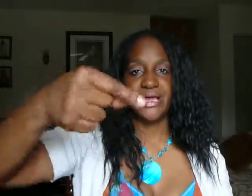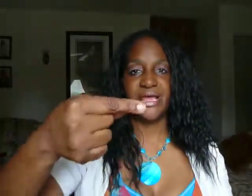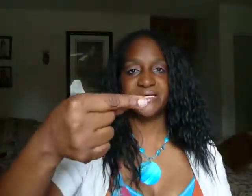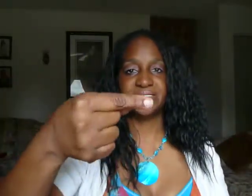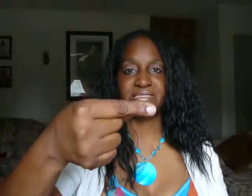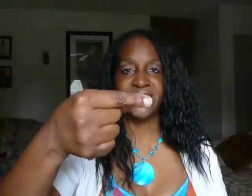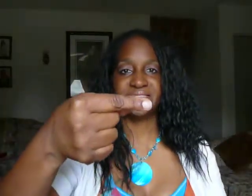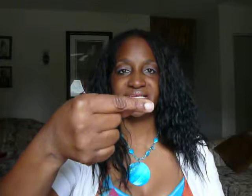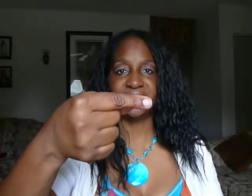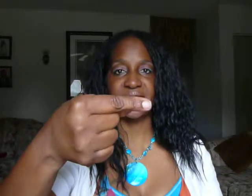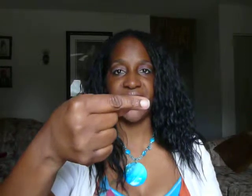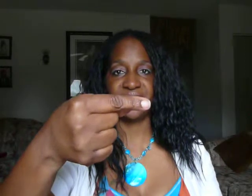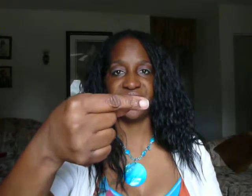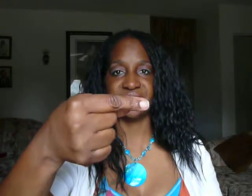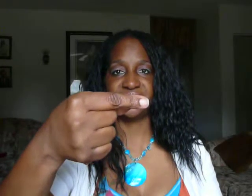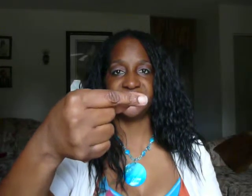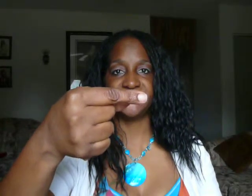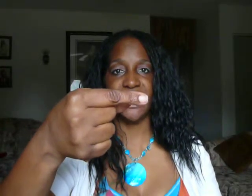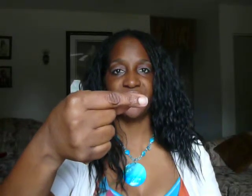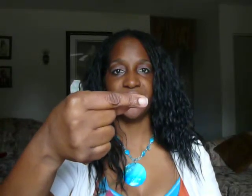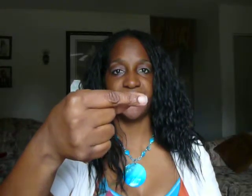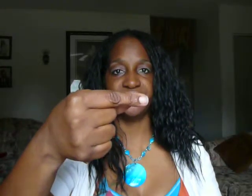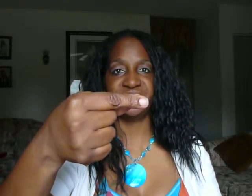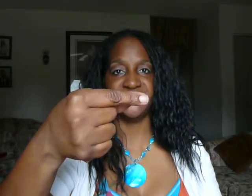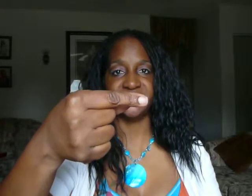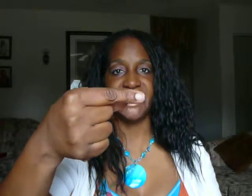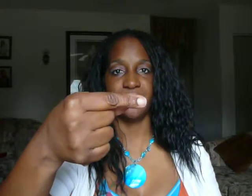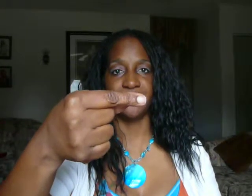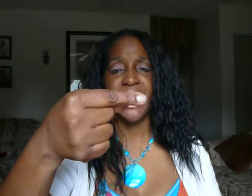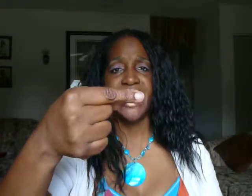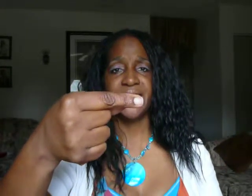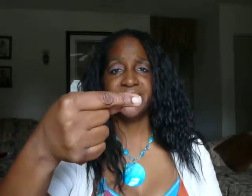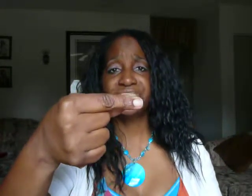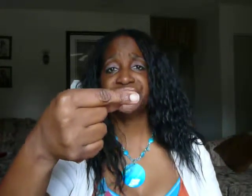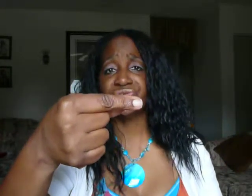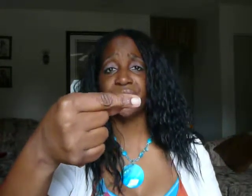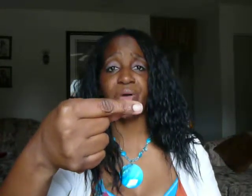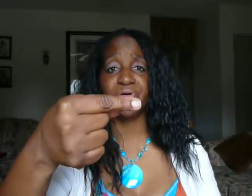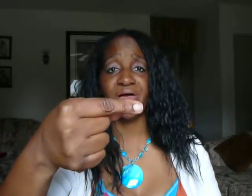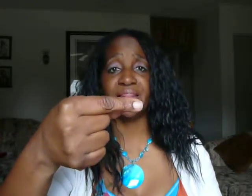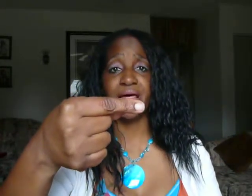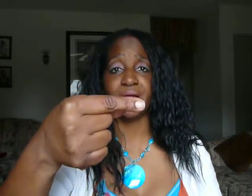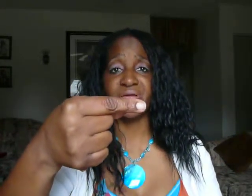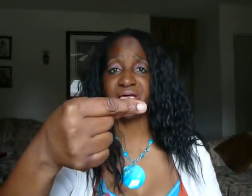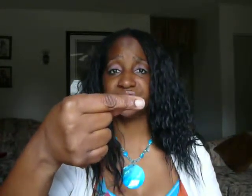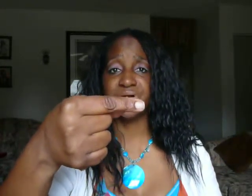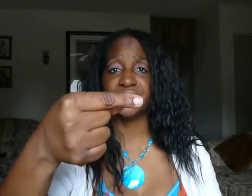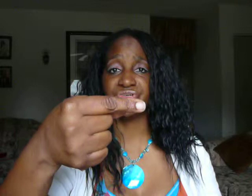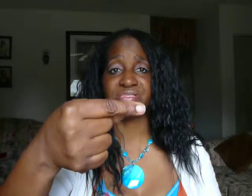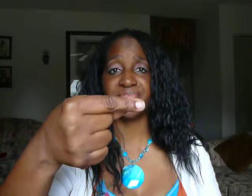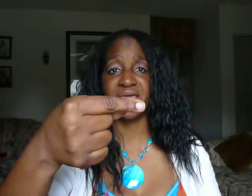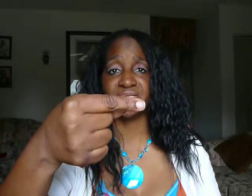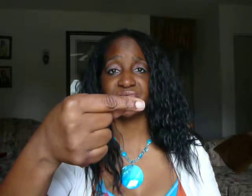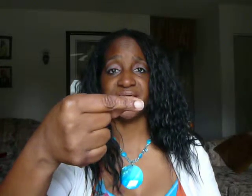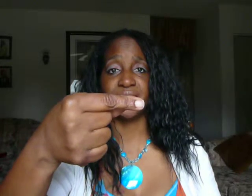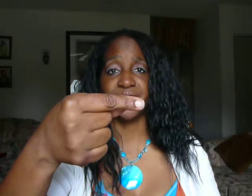it is extended like this. This is how the letter G is held. And I need you to remember that letter because we're going to do something else with that letter